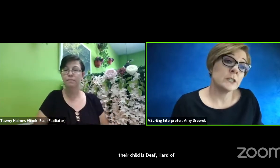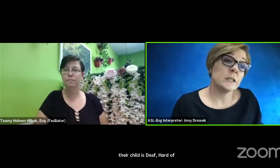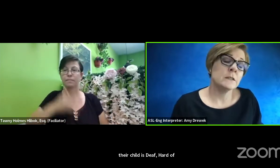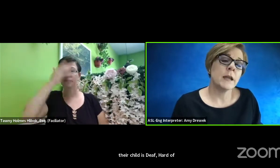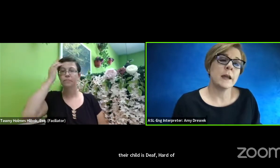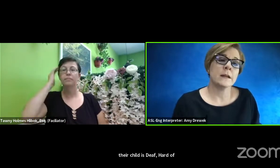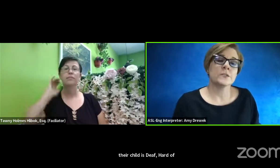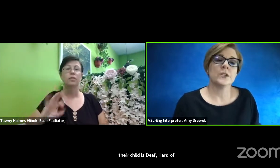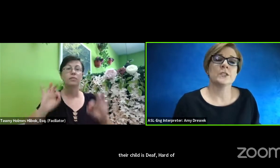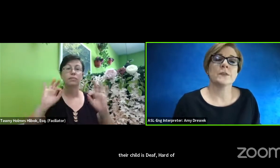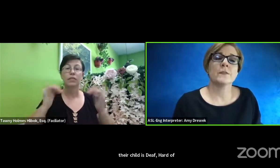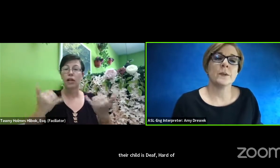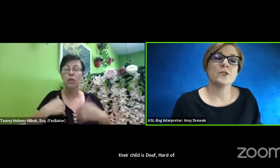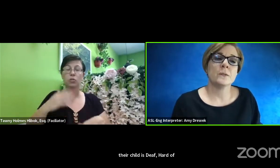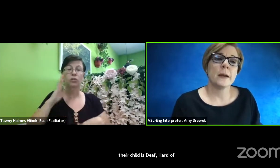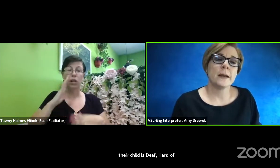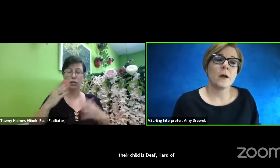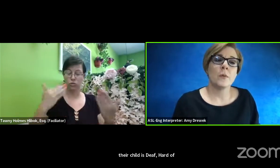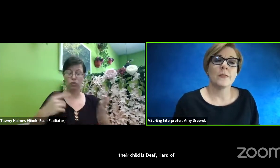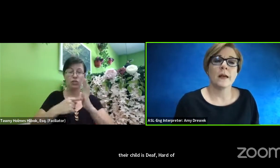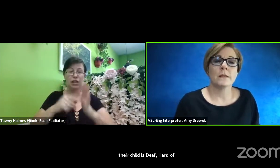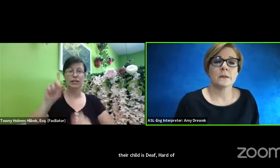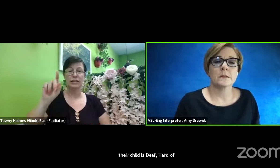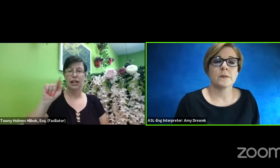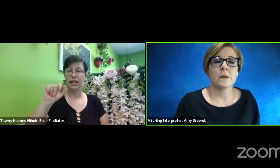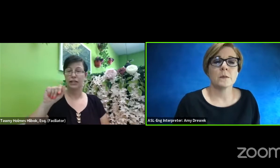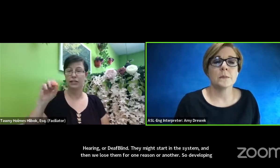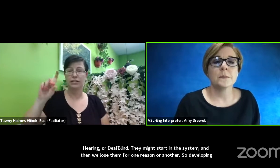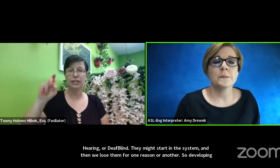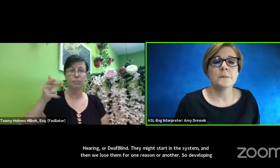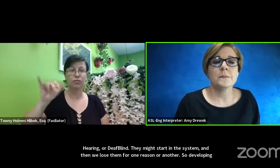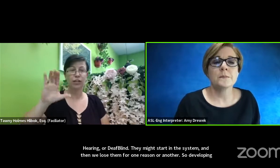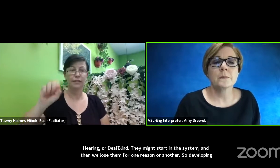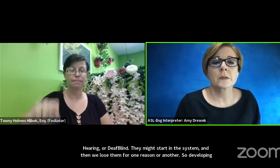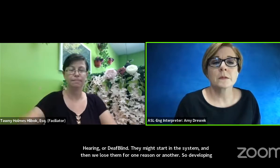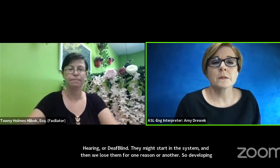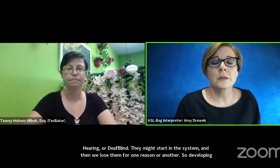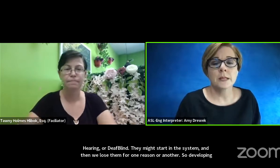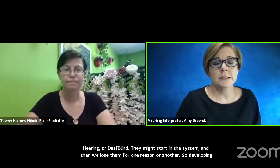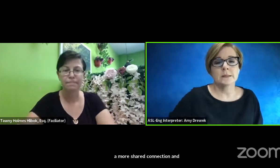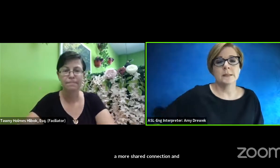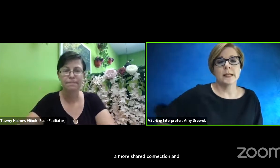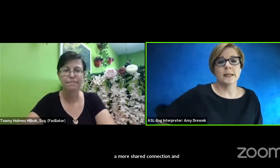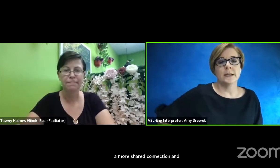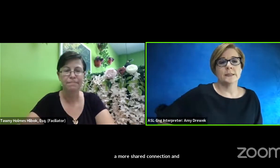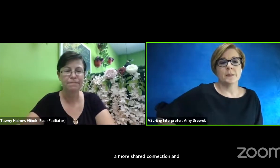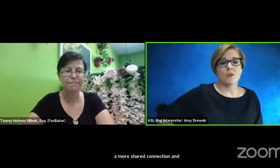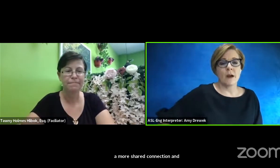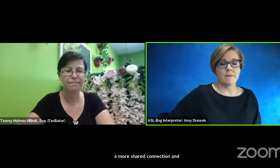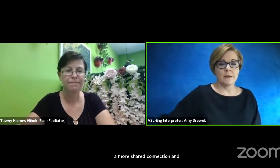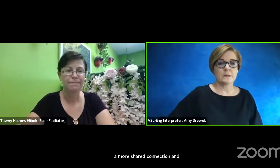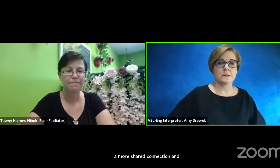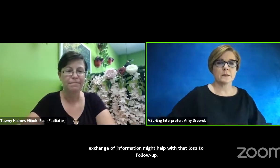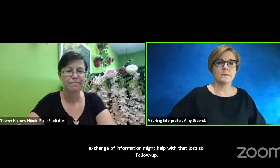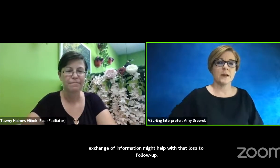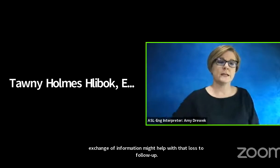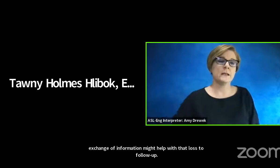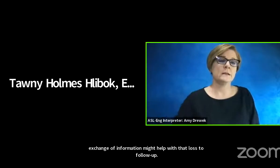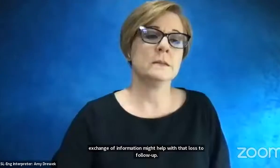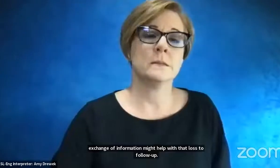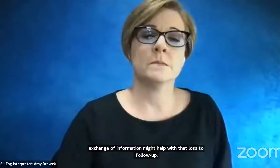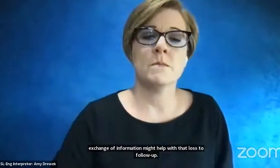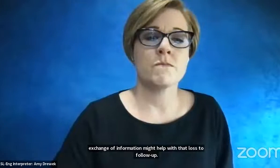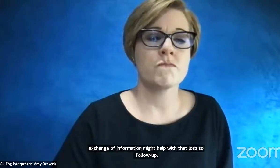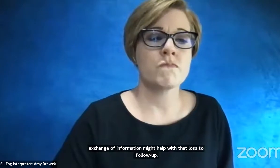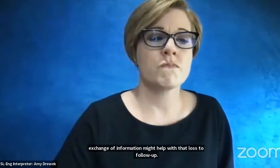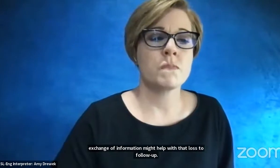shared connection and exchange of information might help with that loss to follow-up. Next is the data and demographics